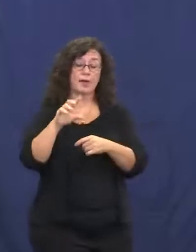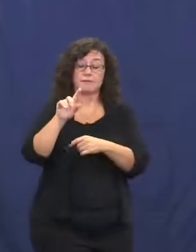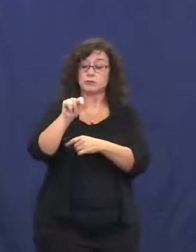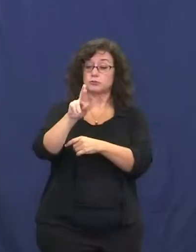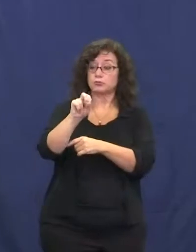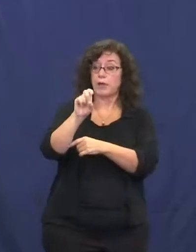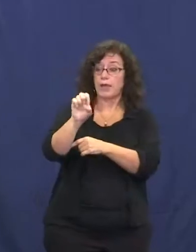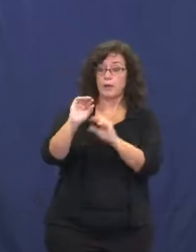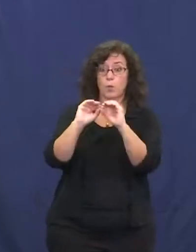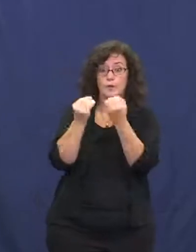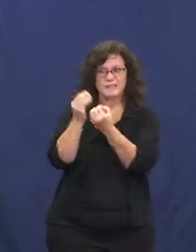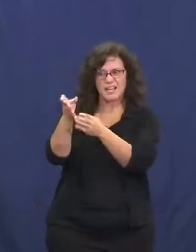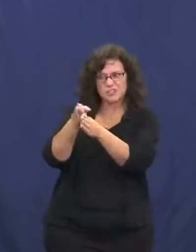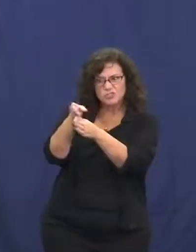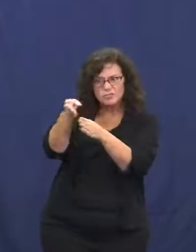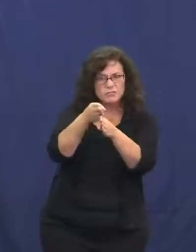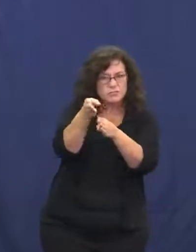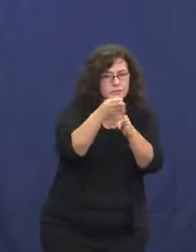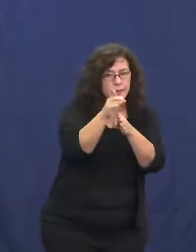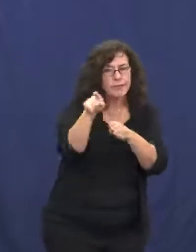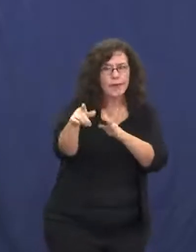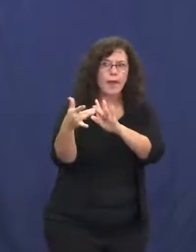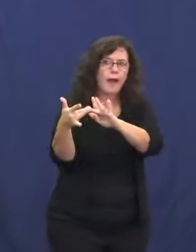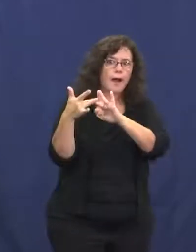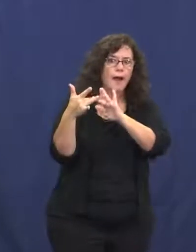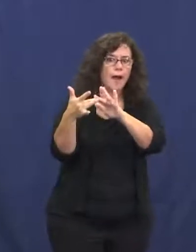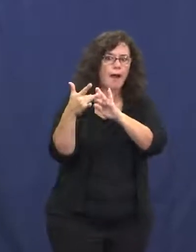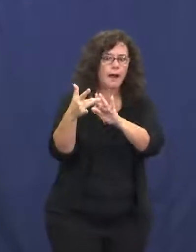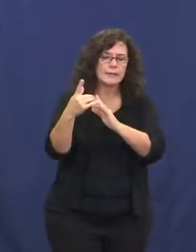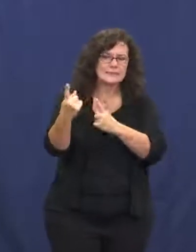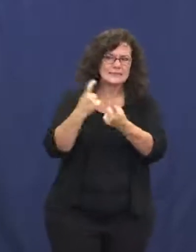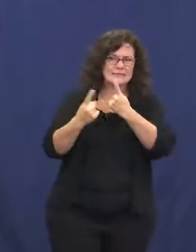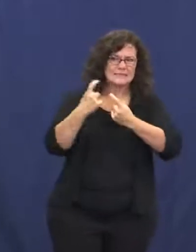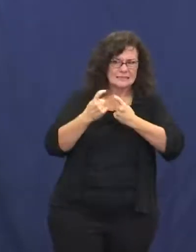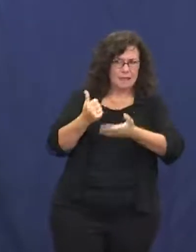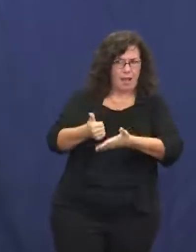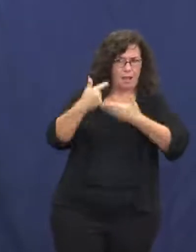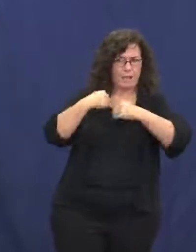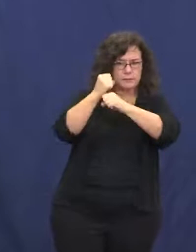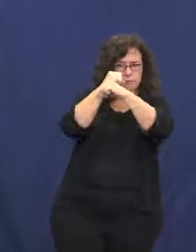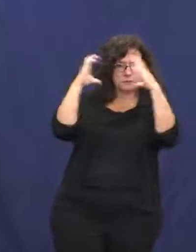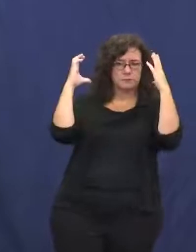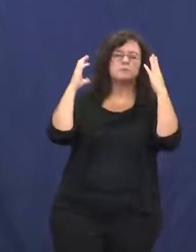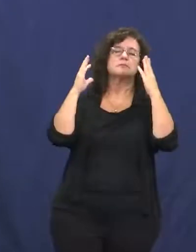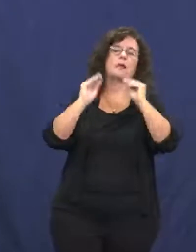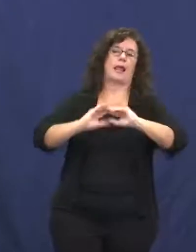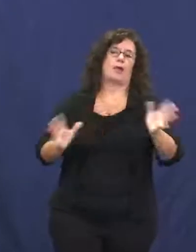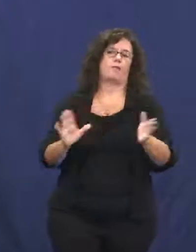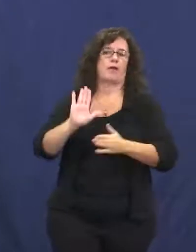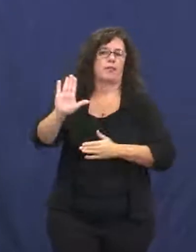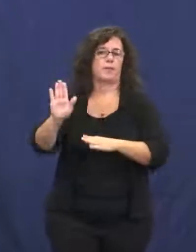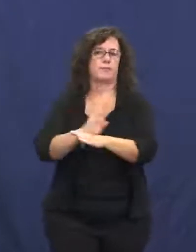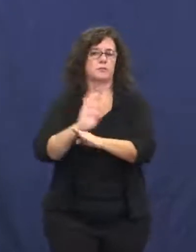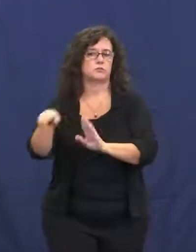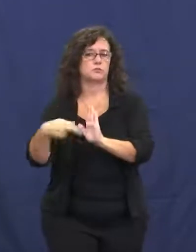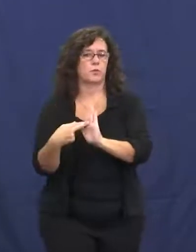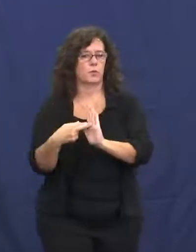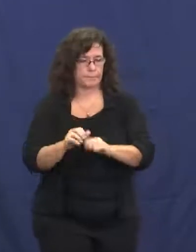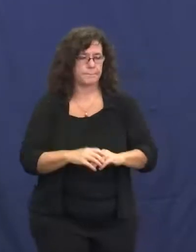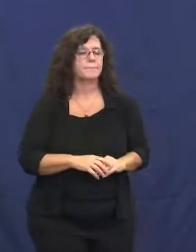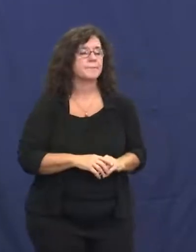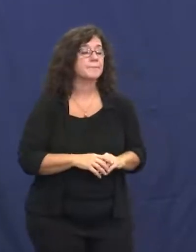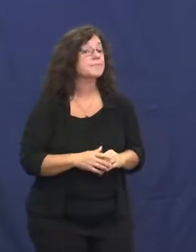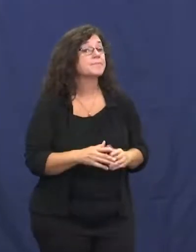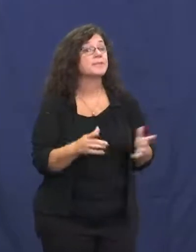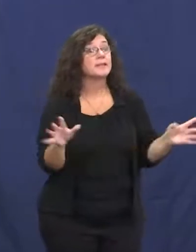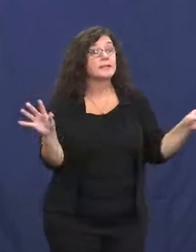staying in touch with us, asking good questions and giving us information to help us on that path. So I want to make sure that our business owners